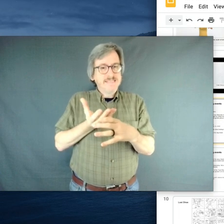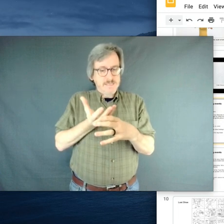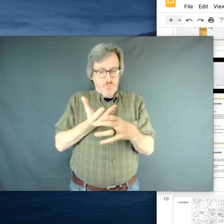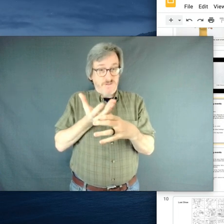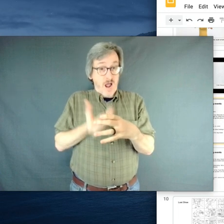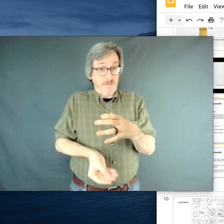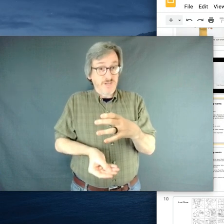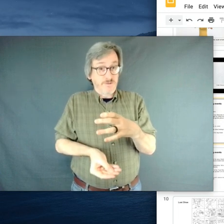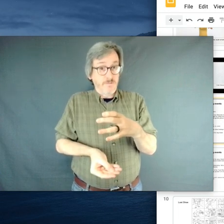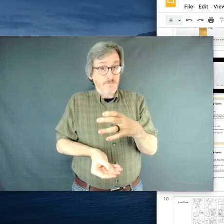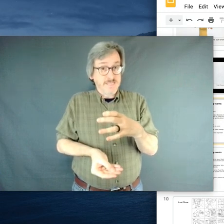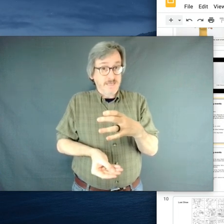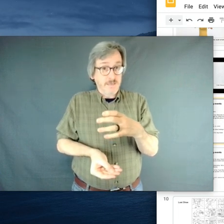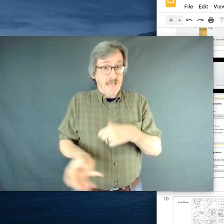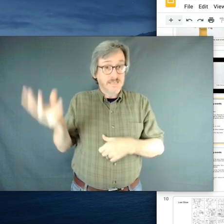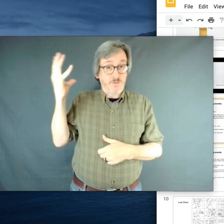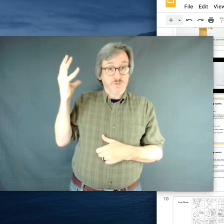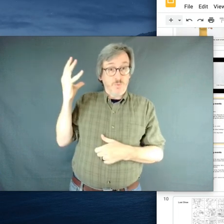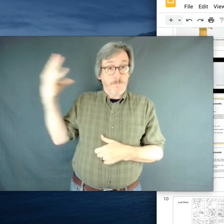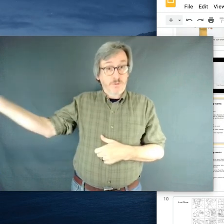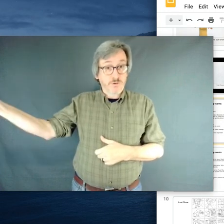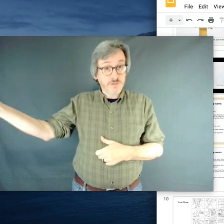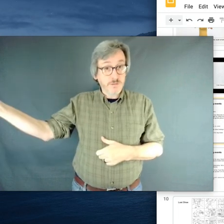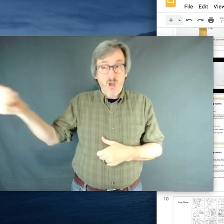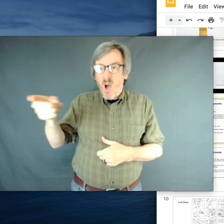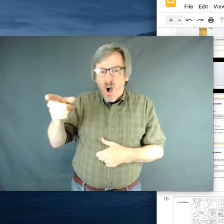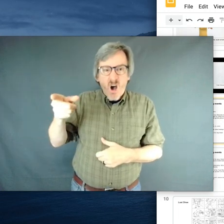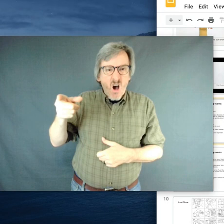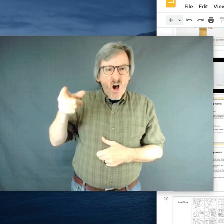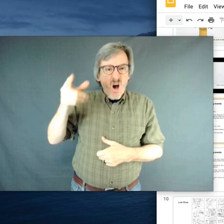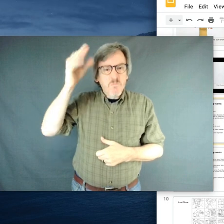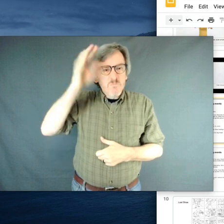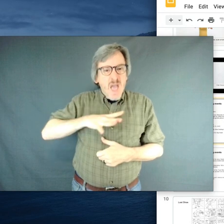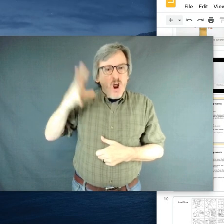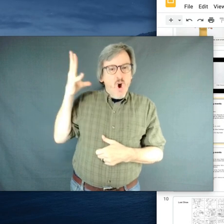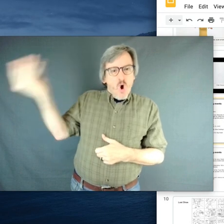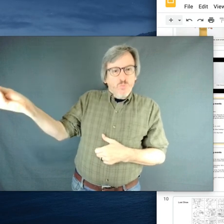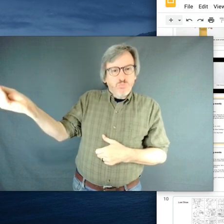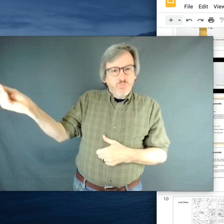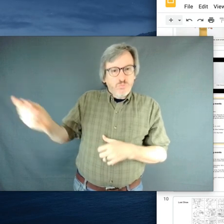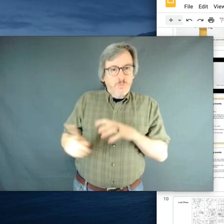This is more of an object missing as opposed to a person,